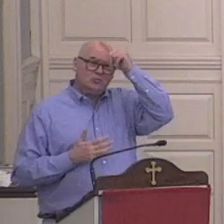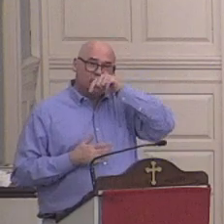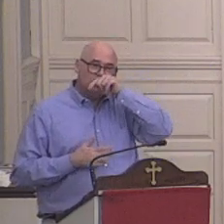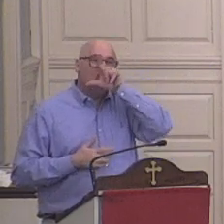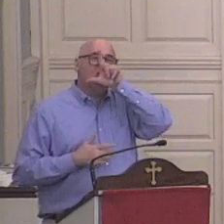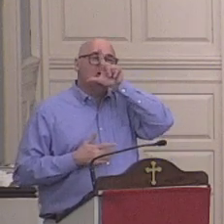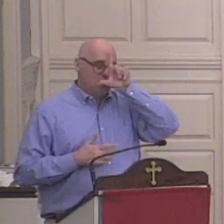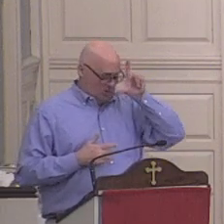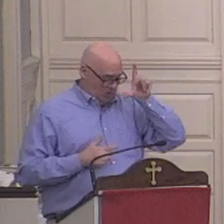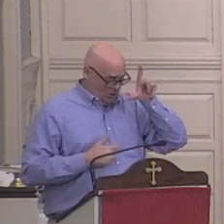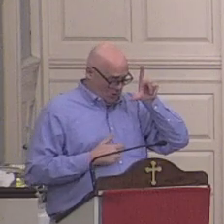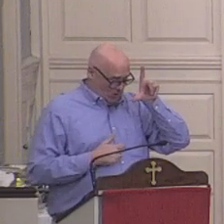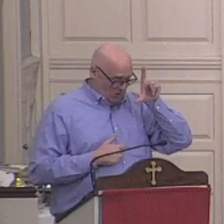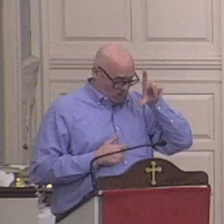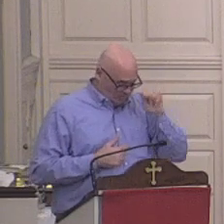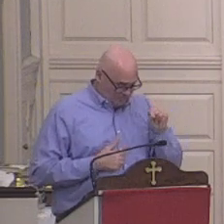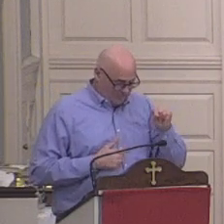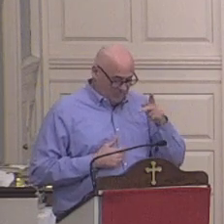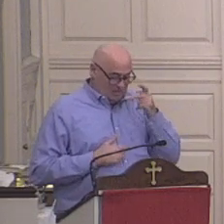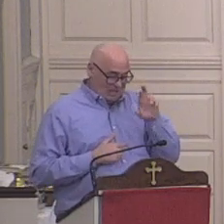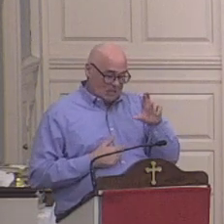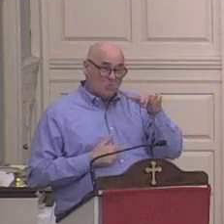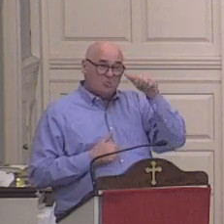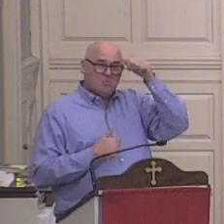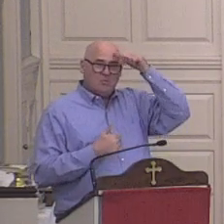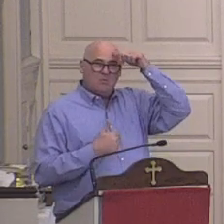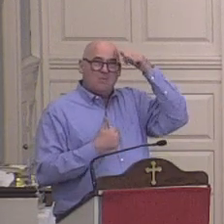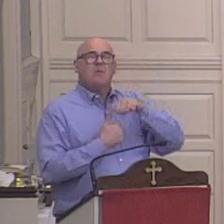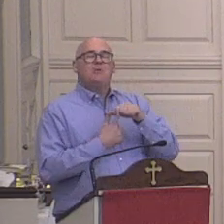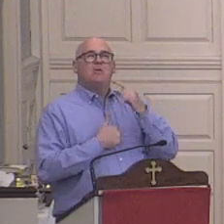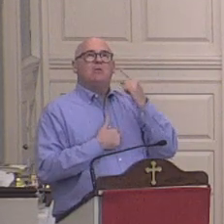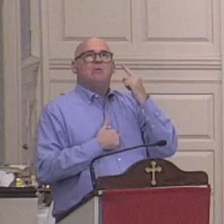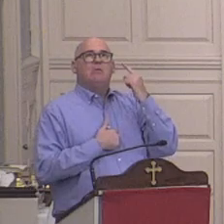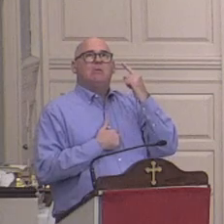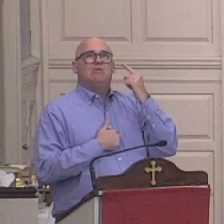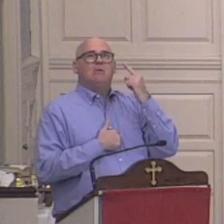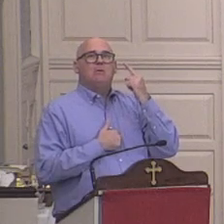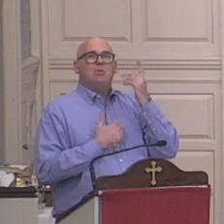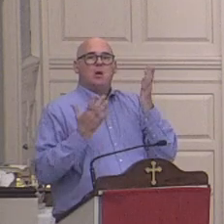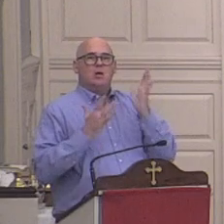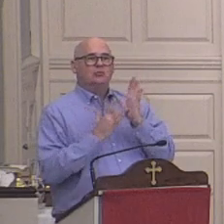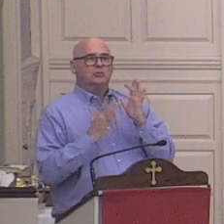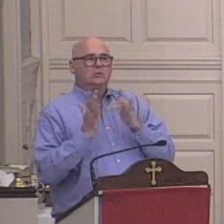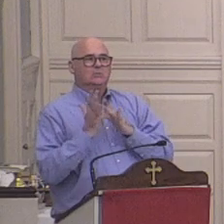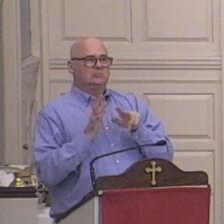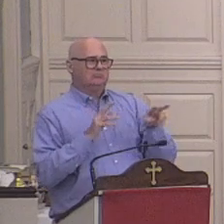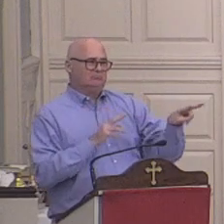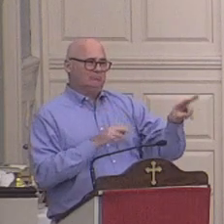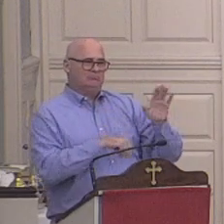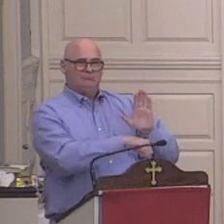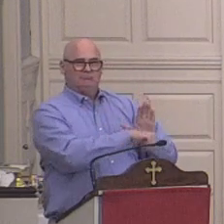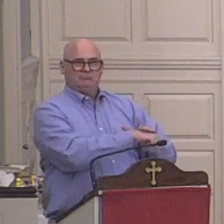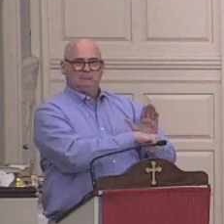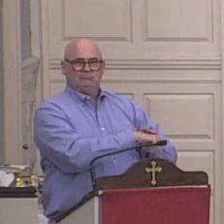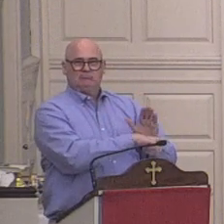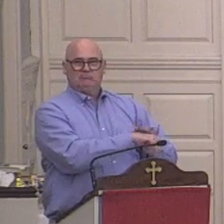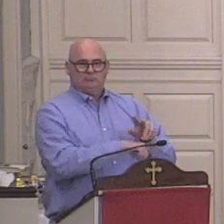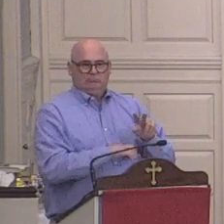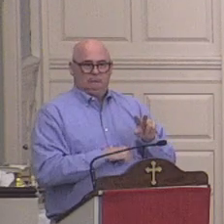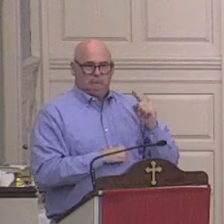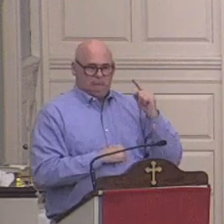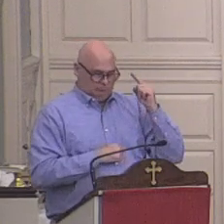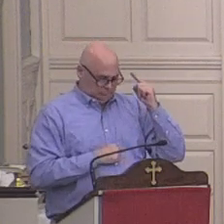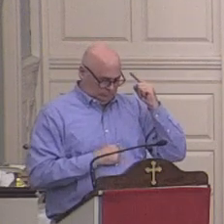And immediately a cock crowed a second time. Then Peter remembered the word